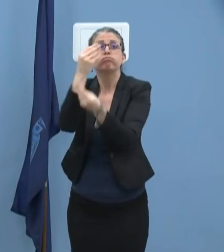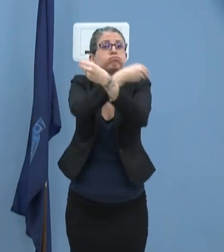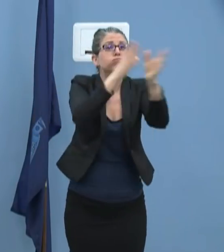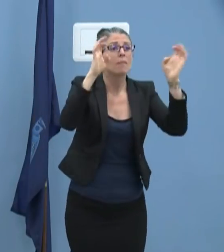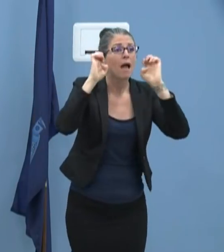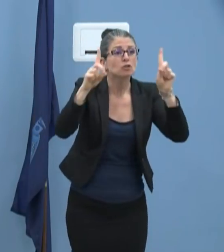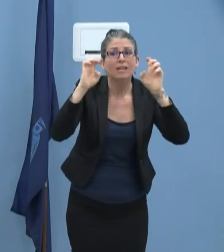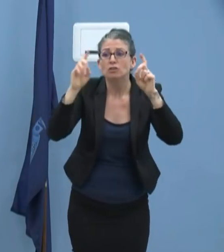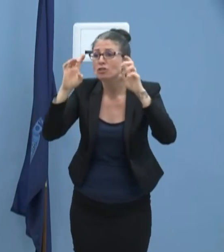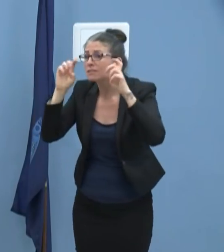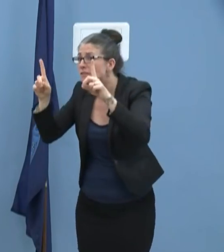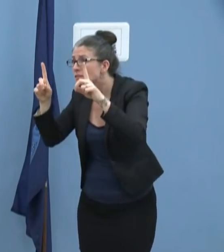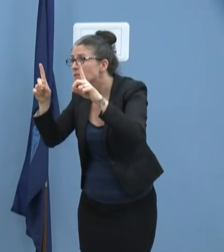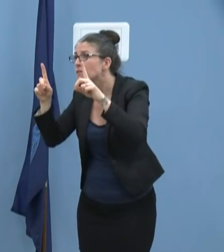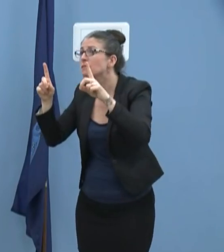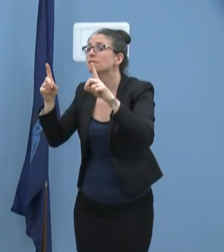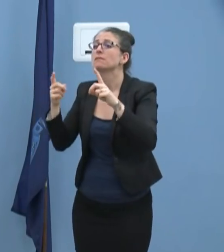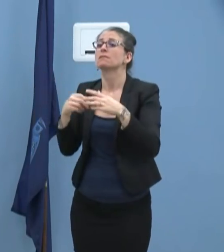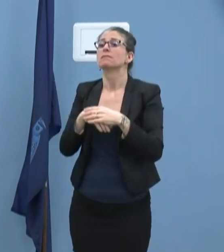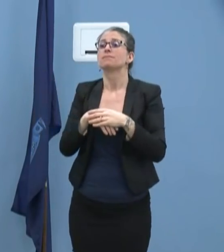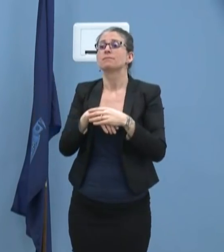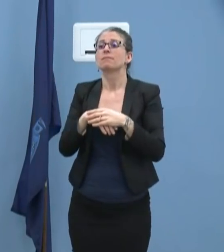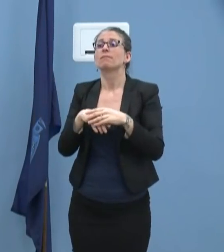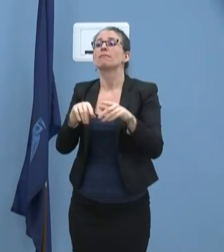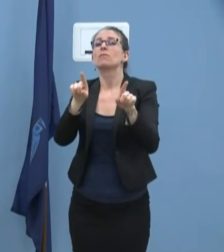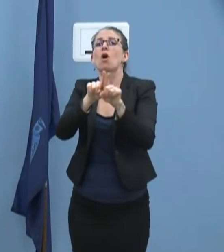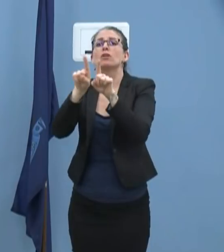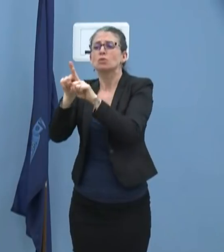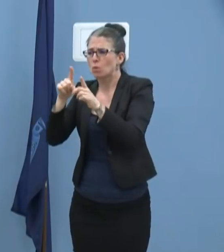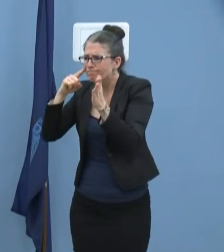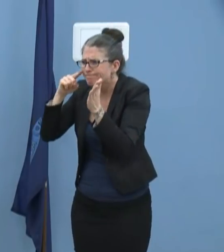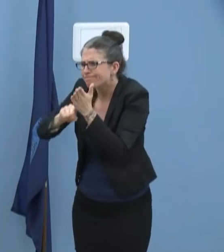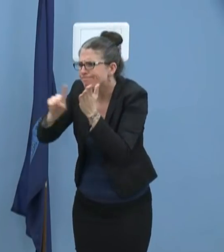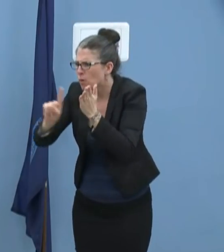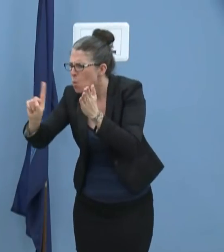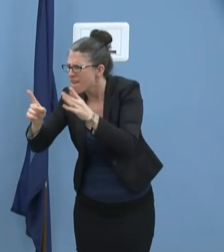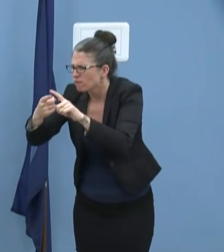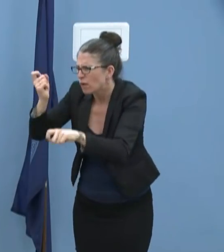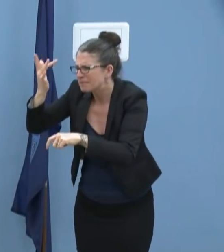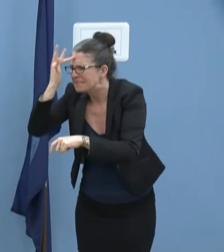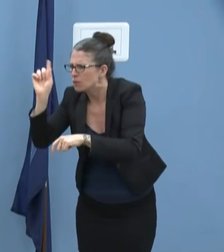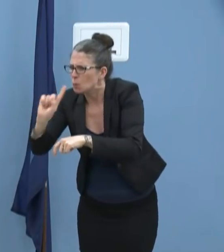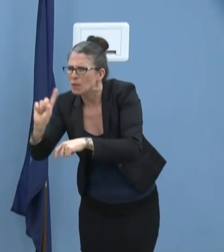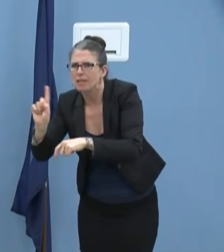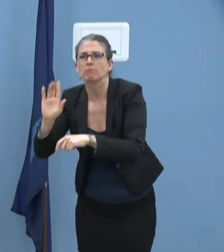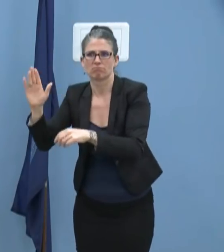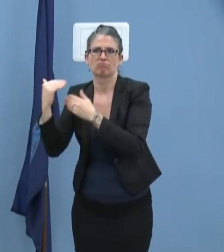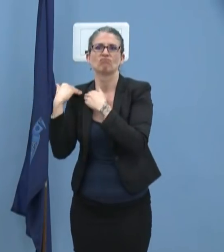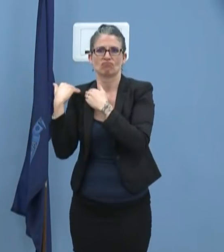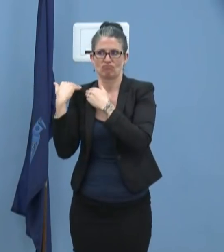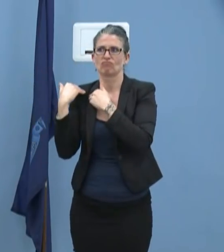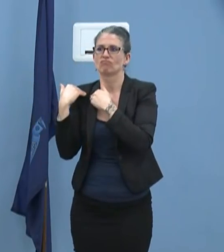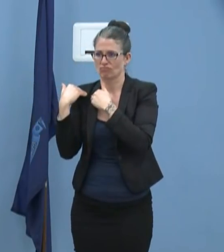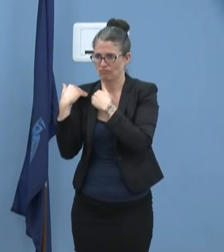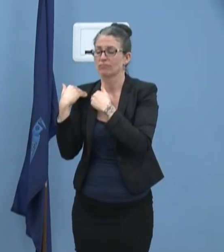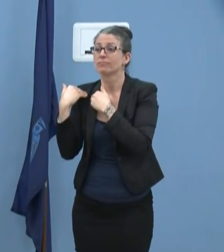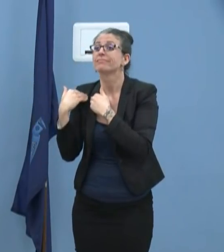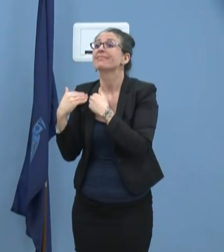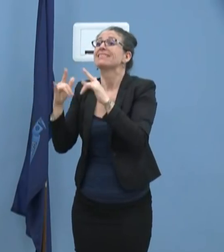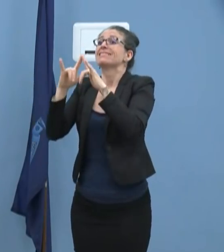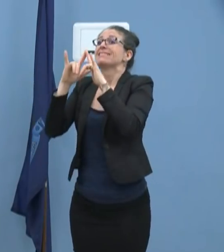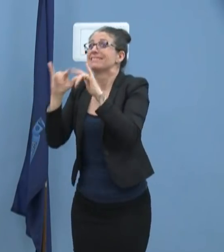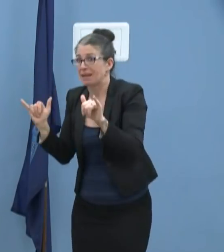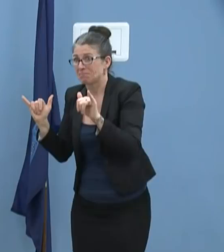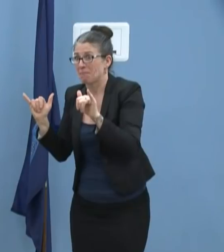the investigations, that disease detective work that we've talked about. That's what they are working on right now. But they are simultaneously